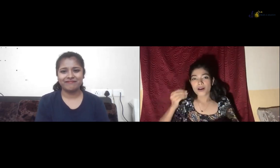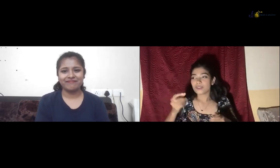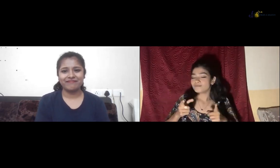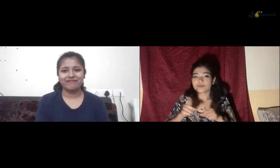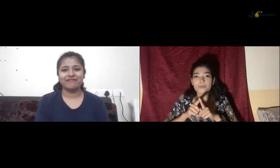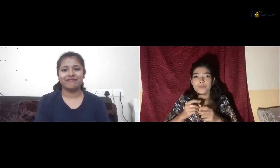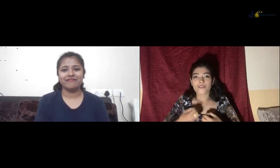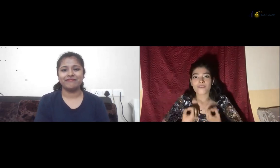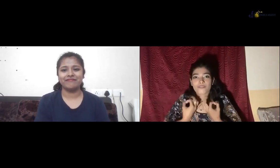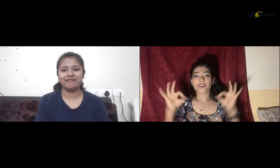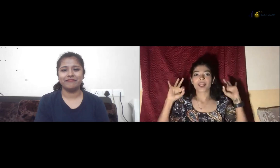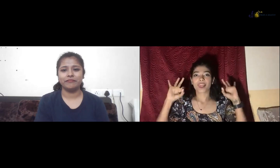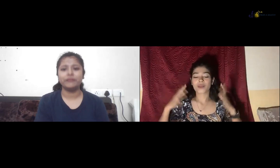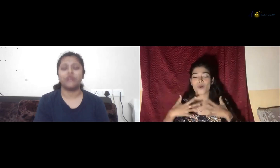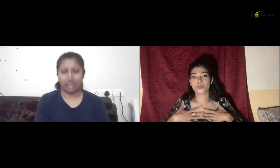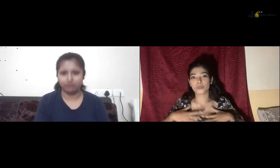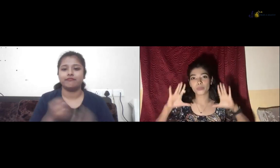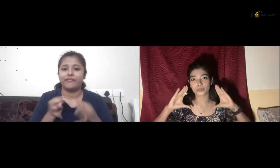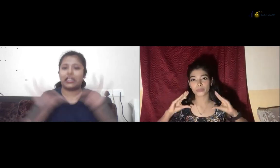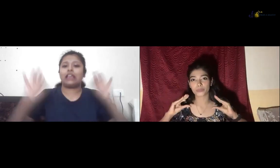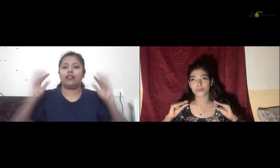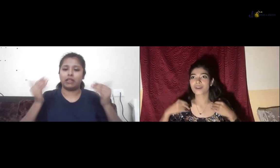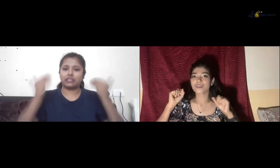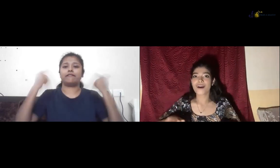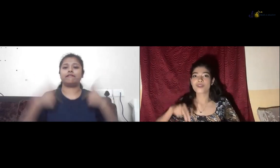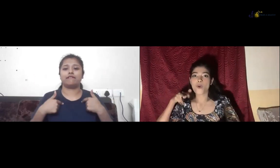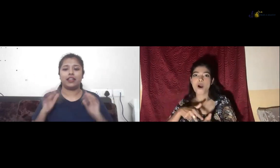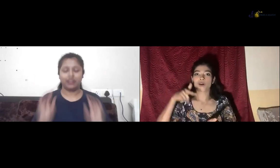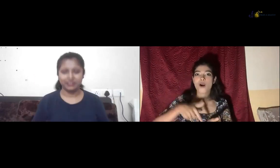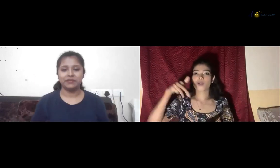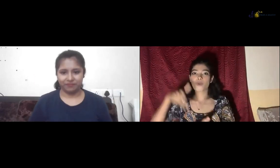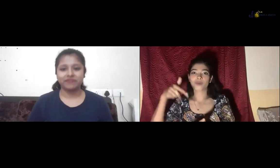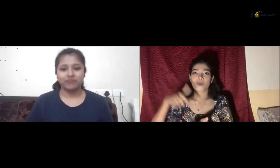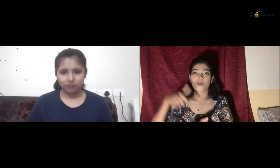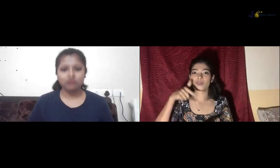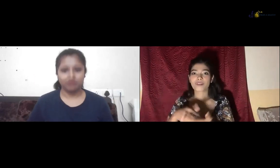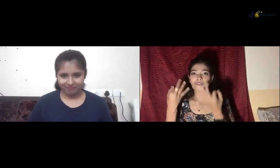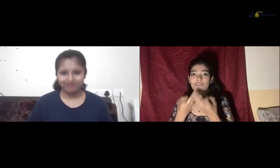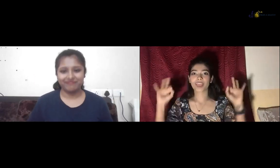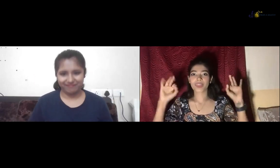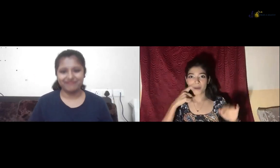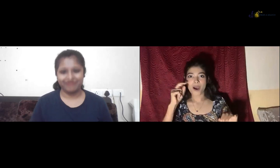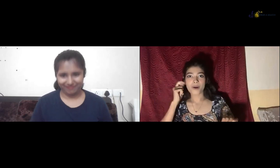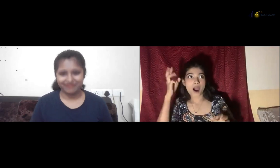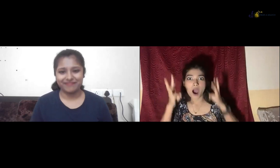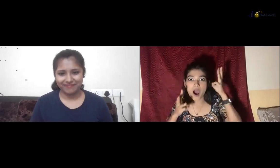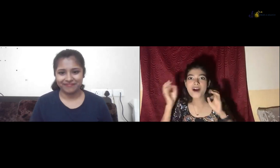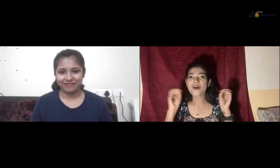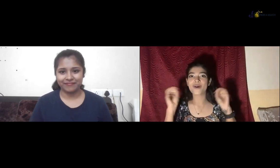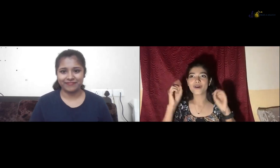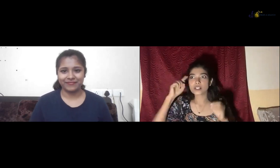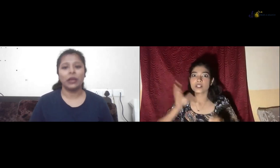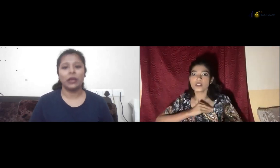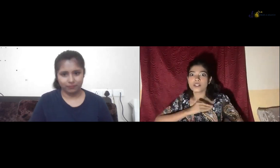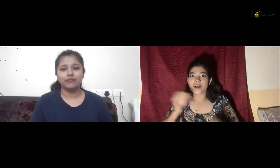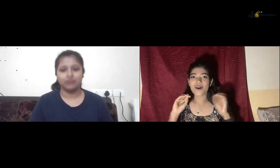that in village, in rural areas too, so that women can feel safe and they